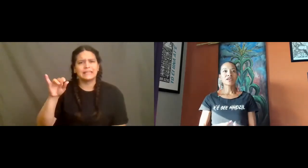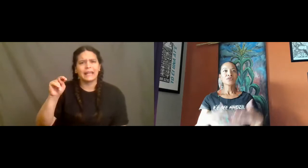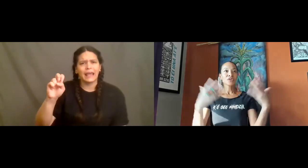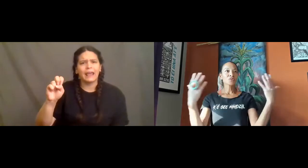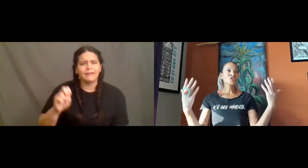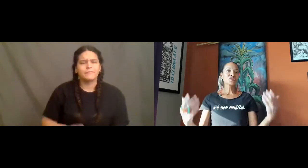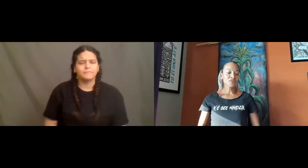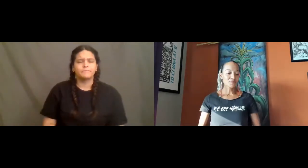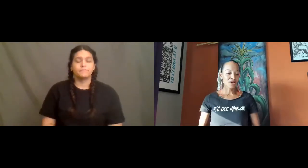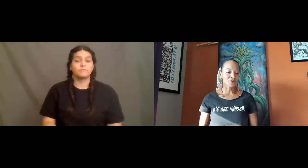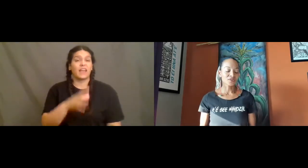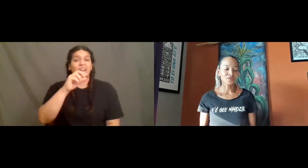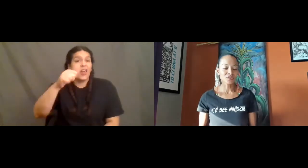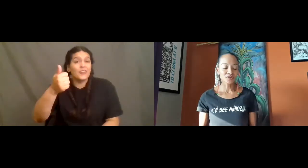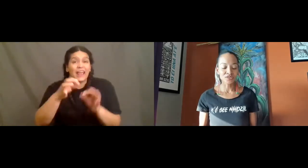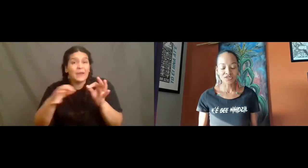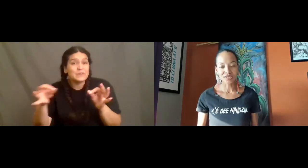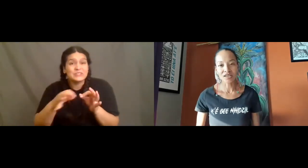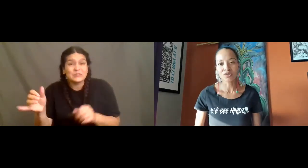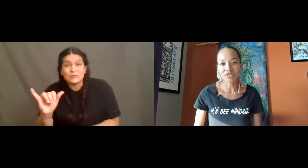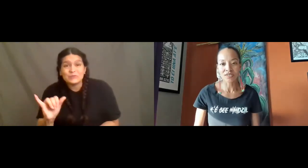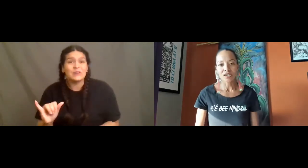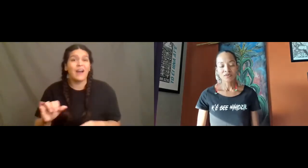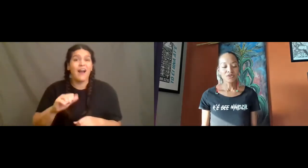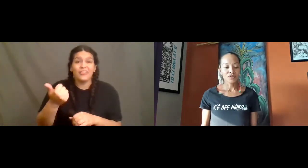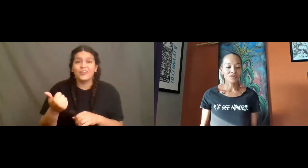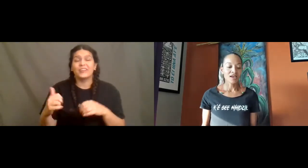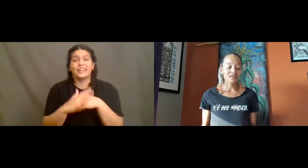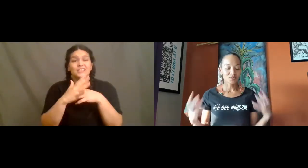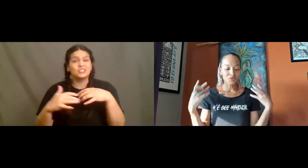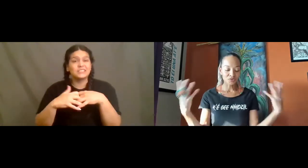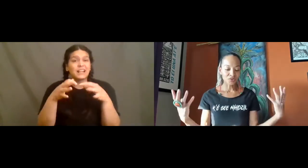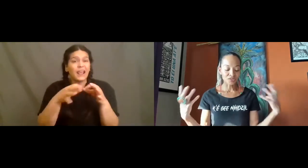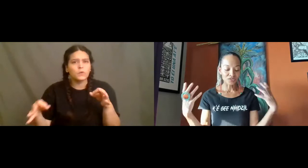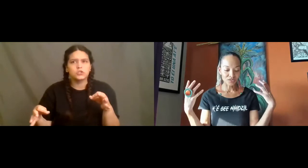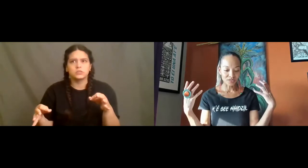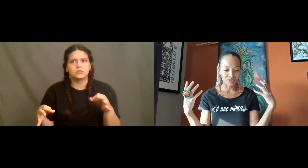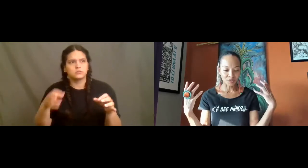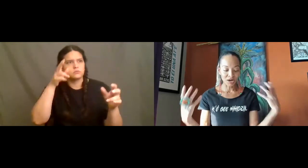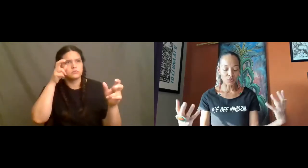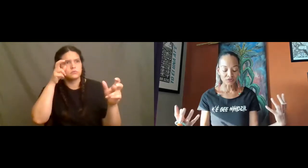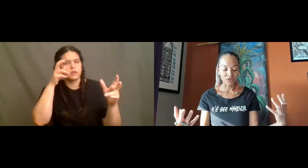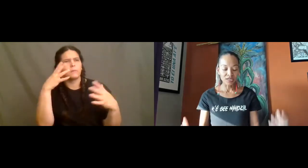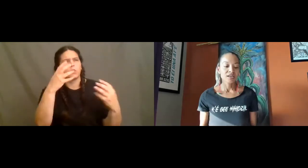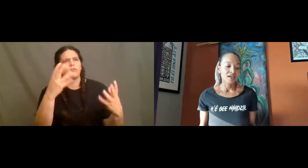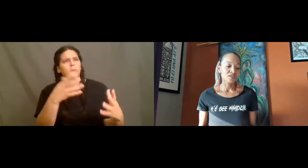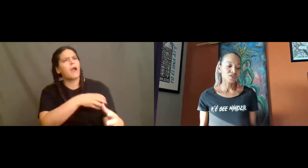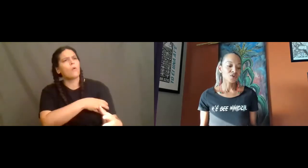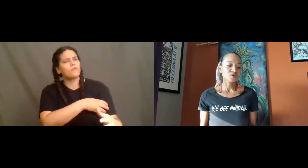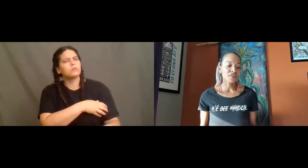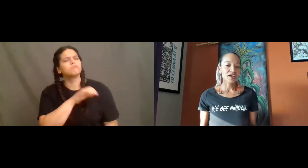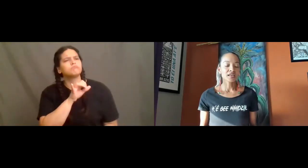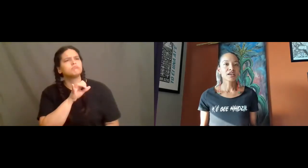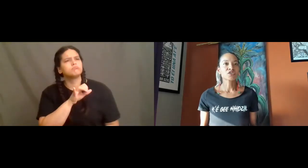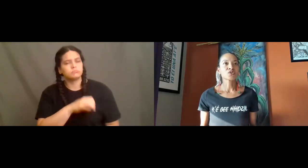and other languages for that matter, you know, other Indigenous languages. When you hear that, it's beautiful, it's powerful. And so